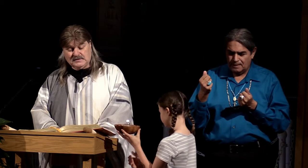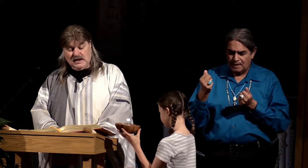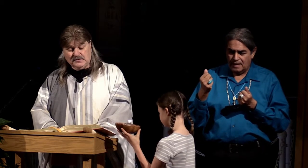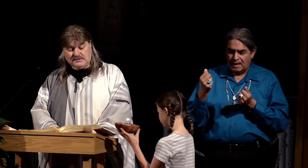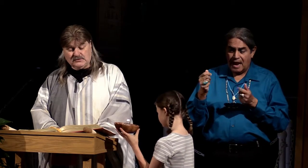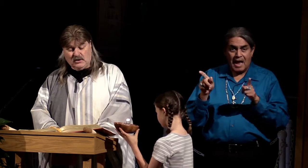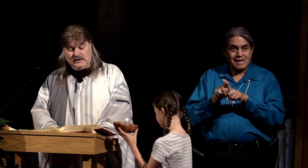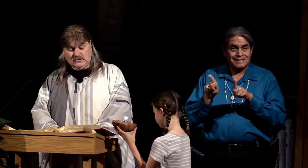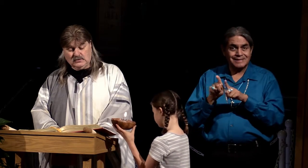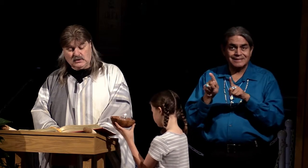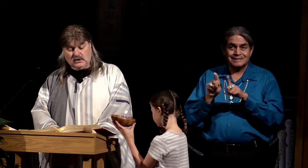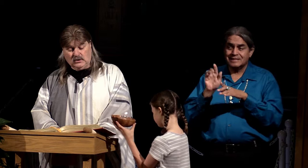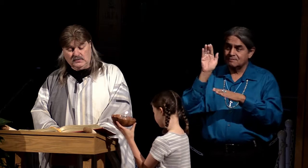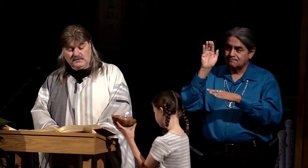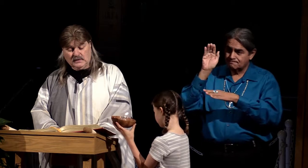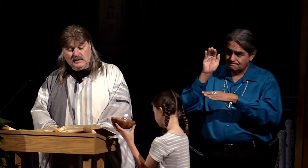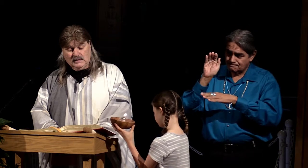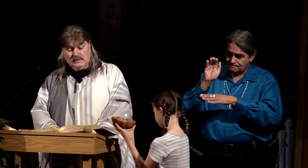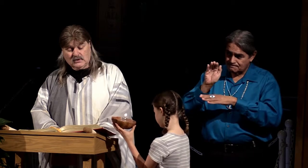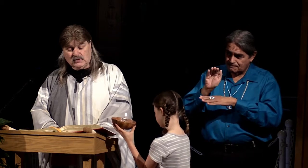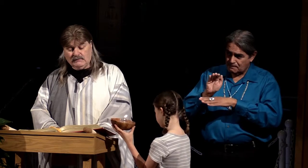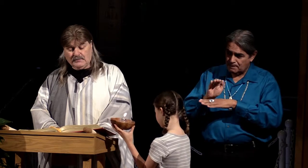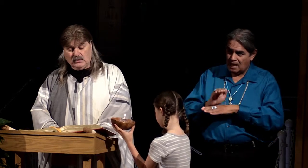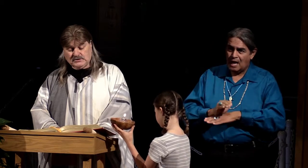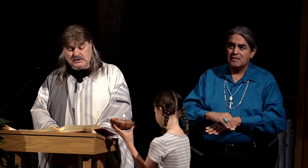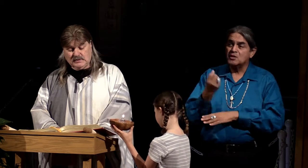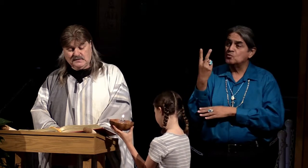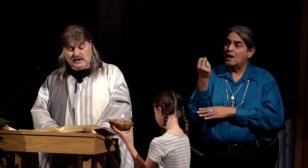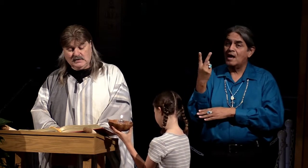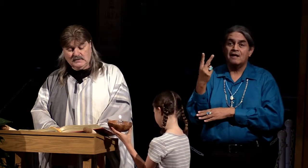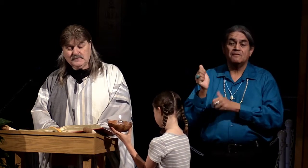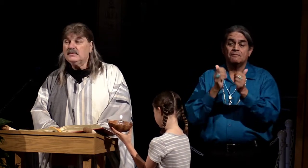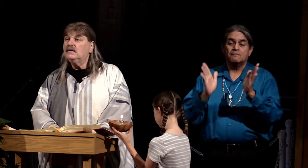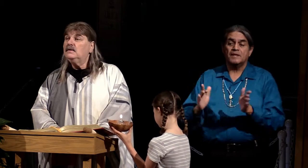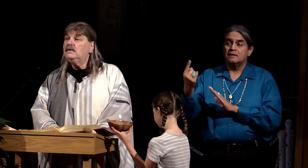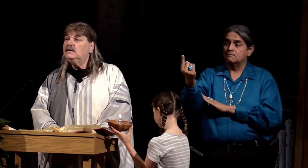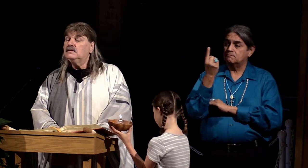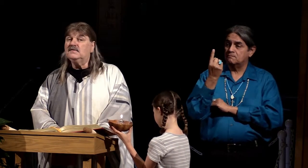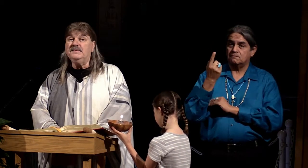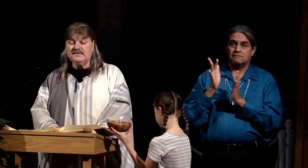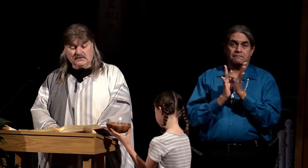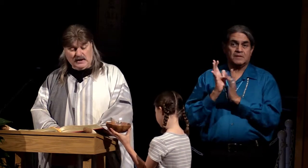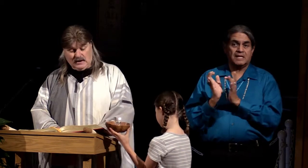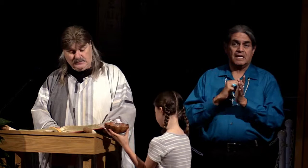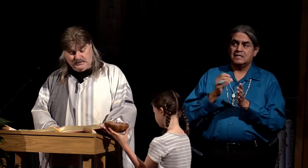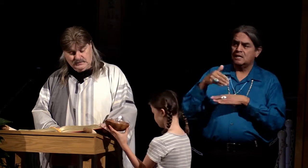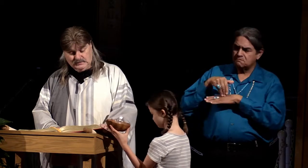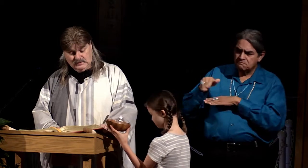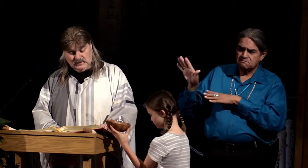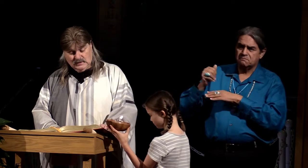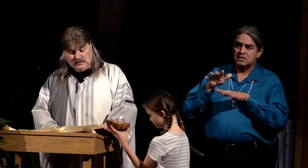As the day was drawing to a close, the 12 approached him and said, "Dismiss the